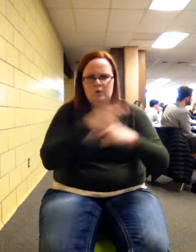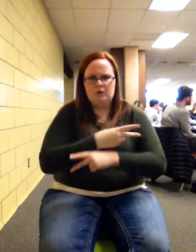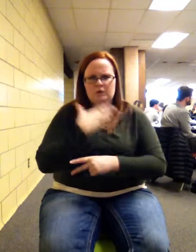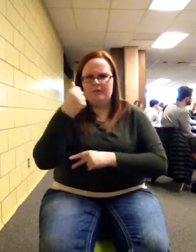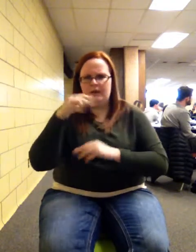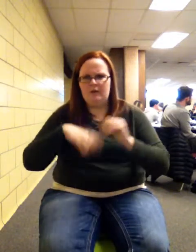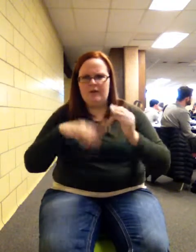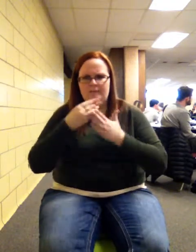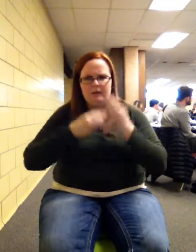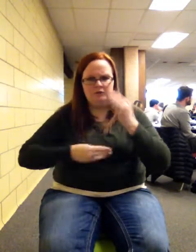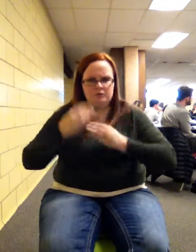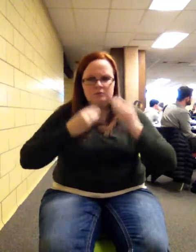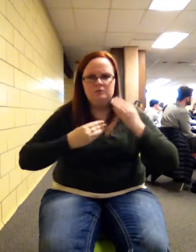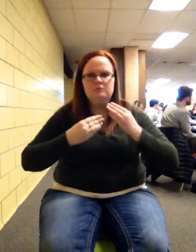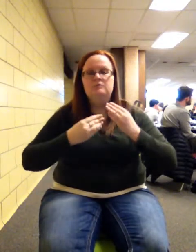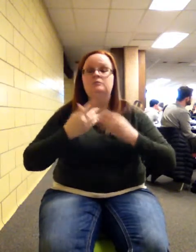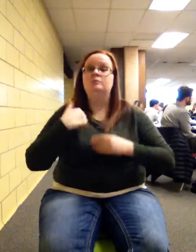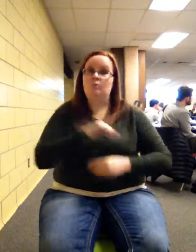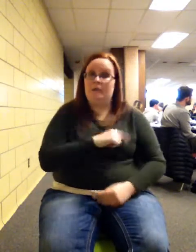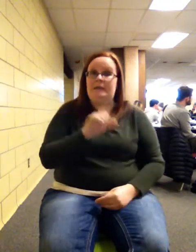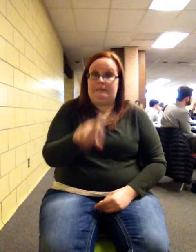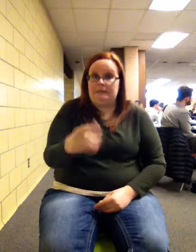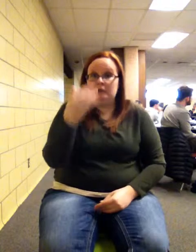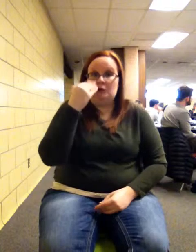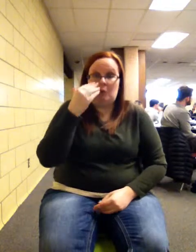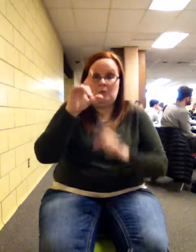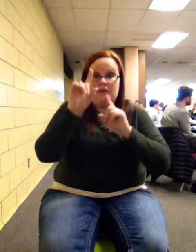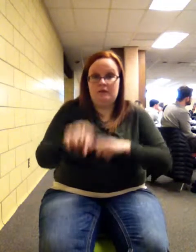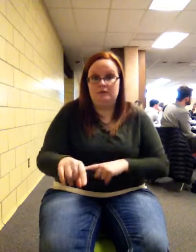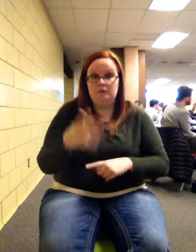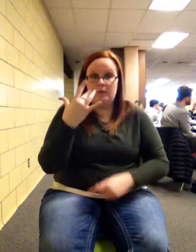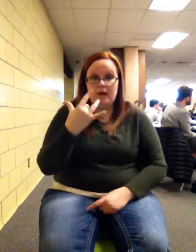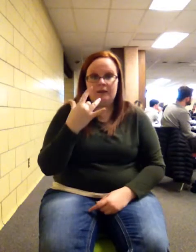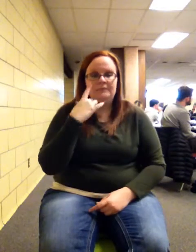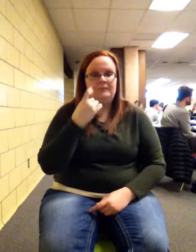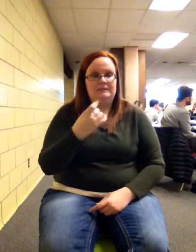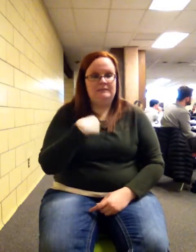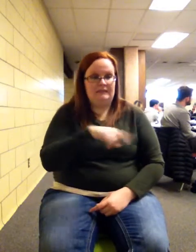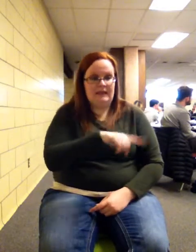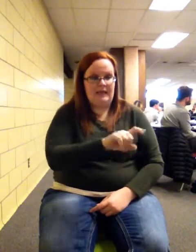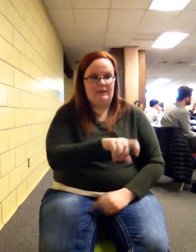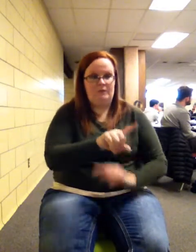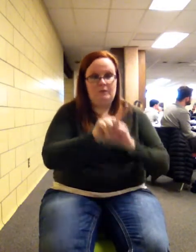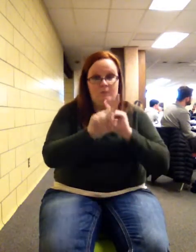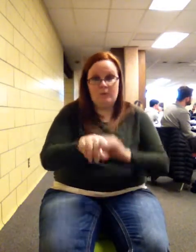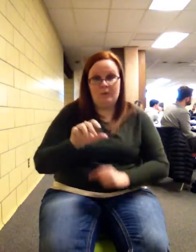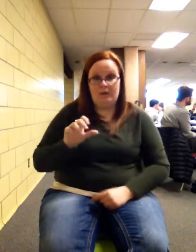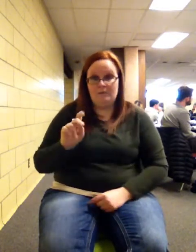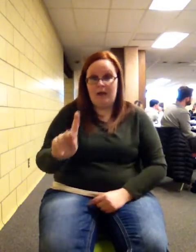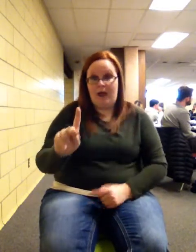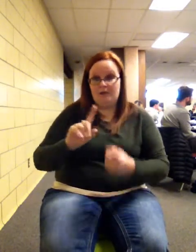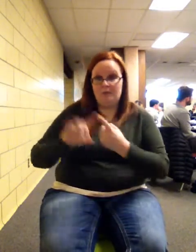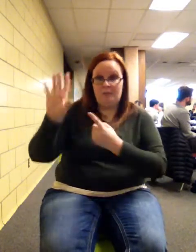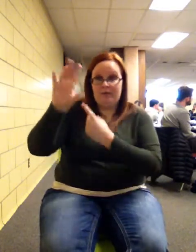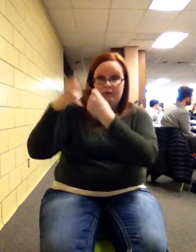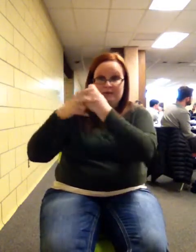wanted to know what the differences were. Because you know what? They had to report it back to their savers. And they had to make sure